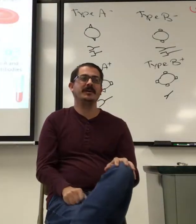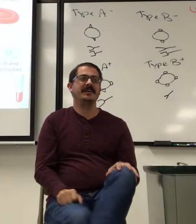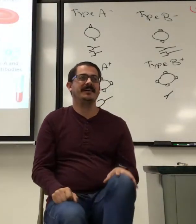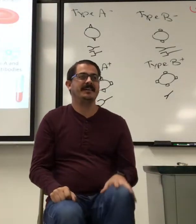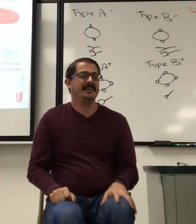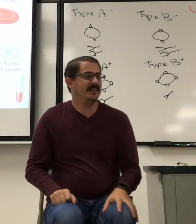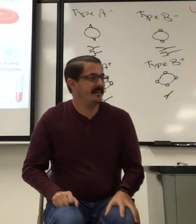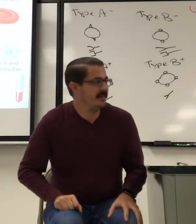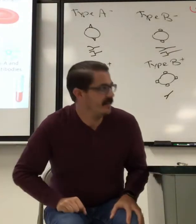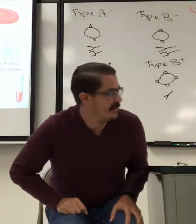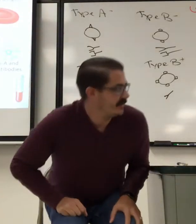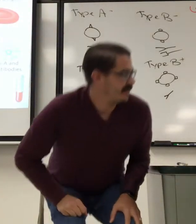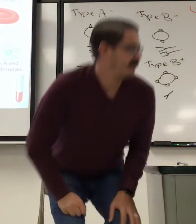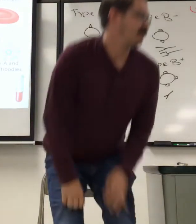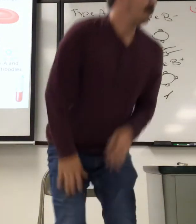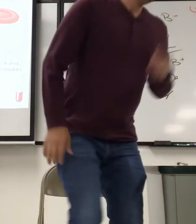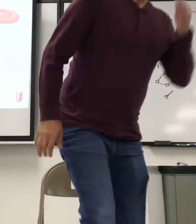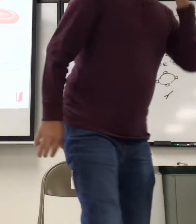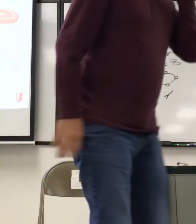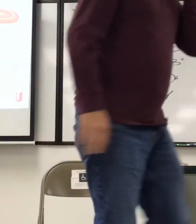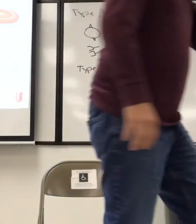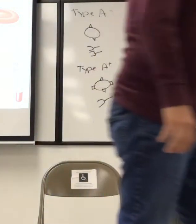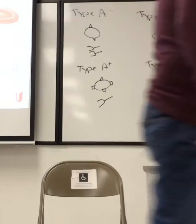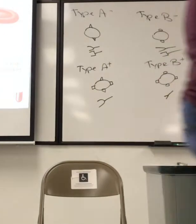in the context of the exam.